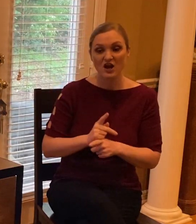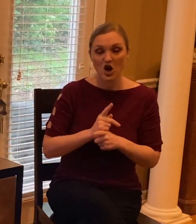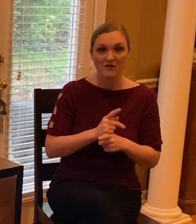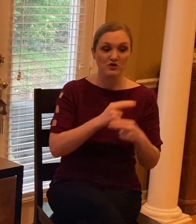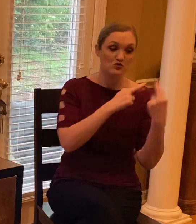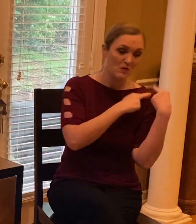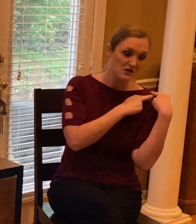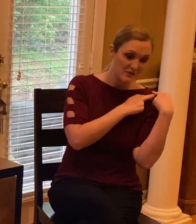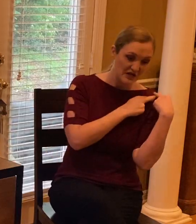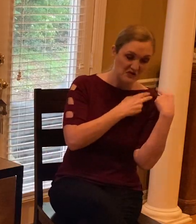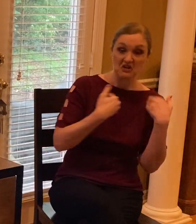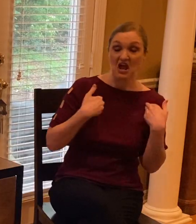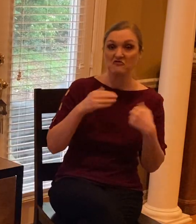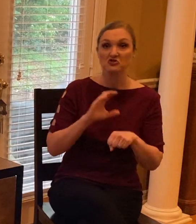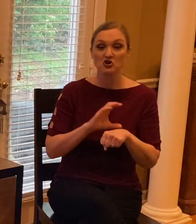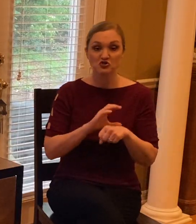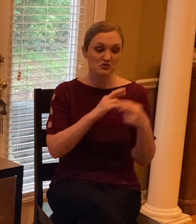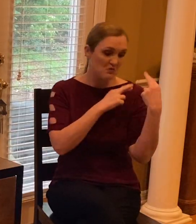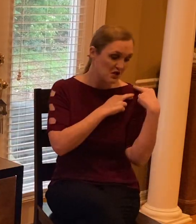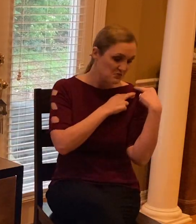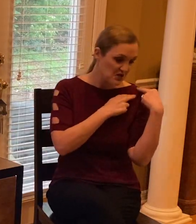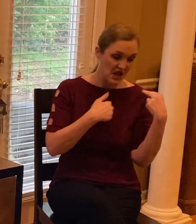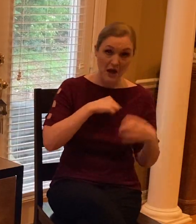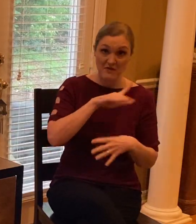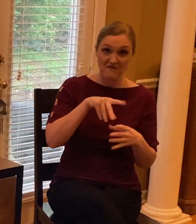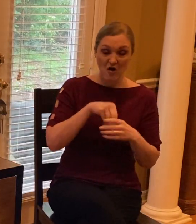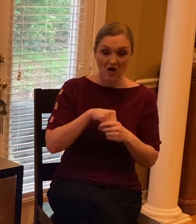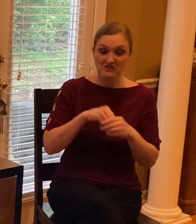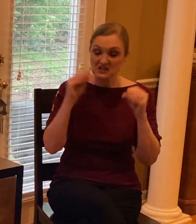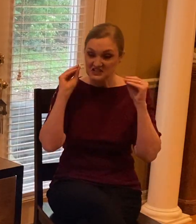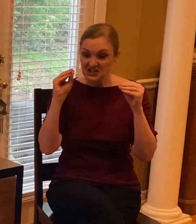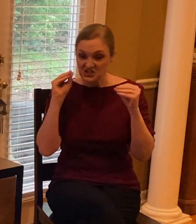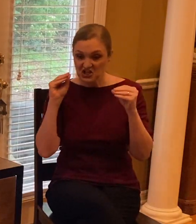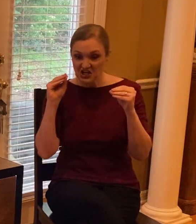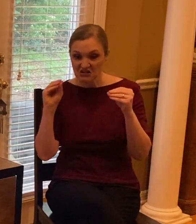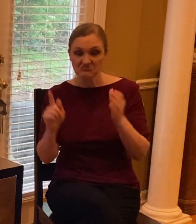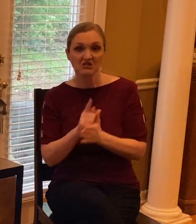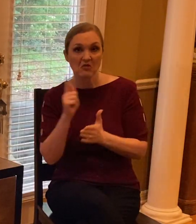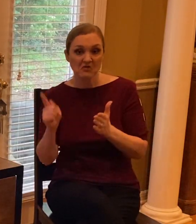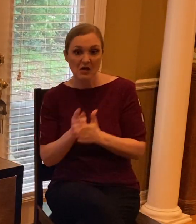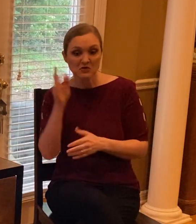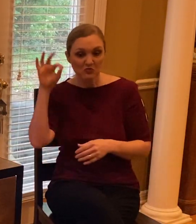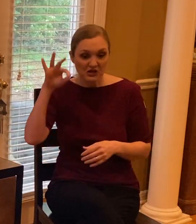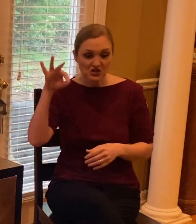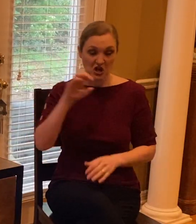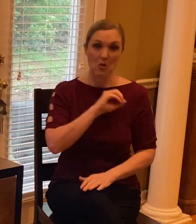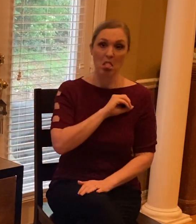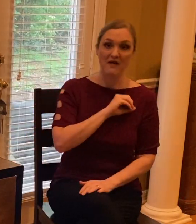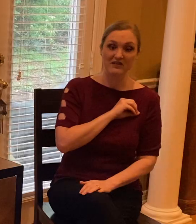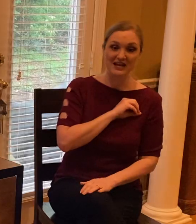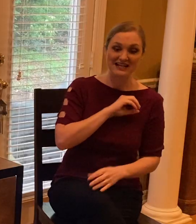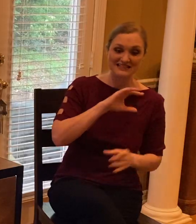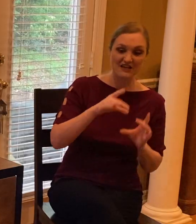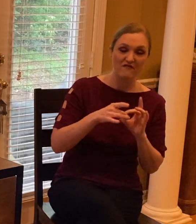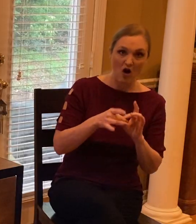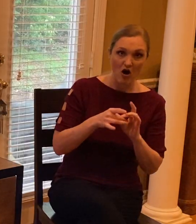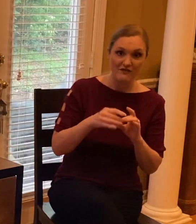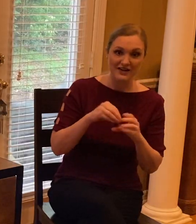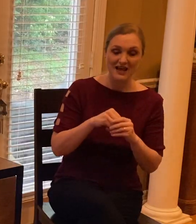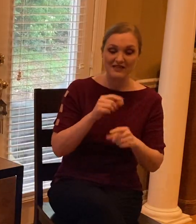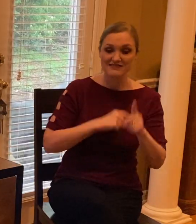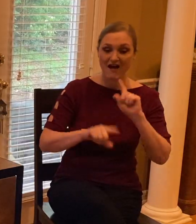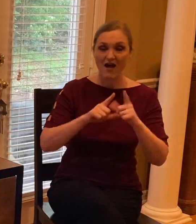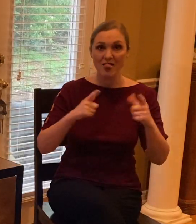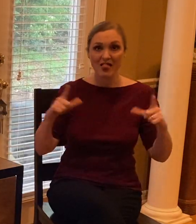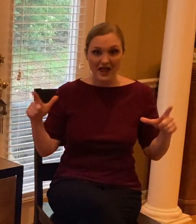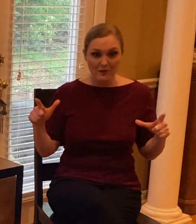We have church responsibilities. I'm involved in teaching and occasionally in preaching Olivia is involved in sign language ministry.